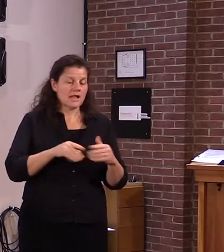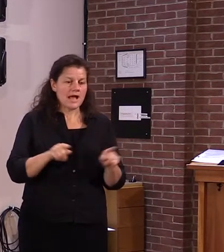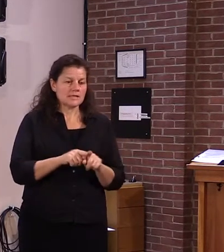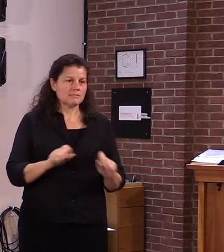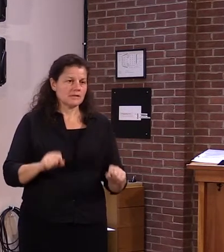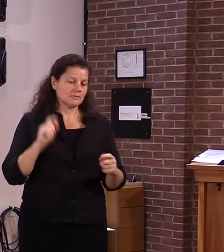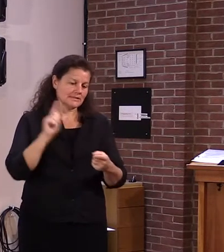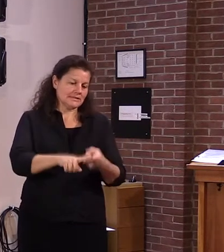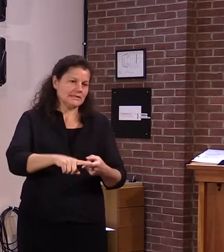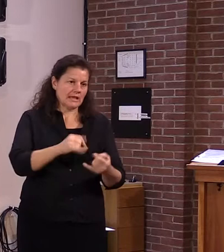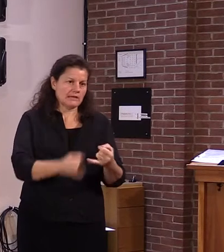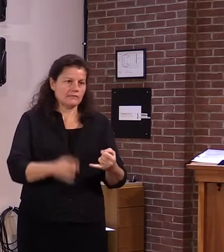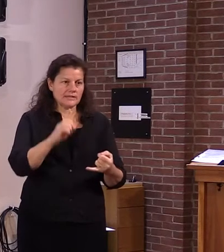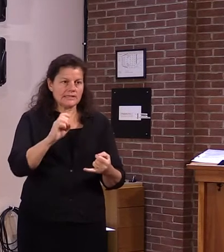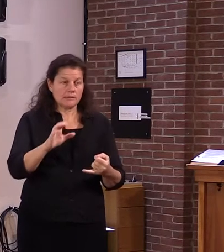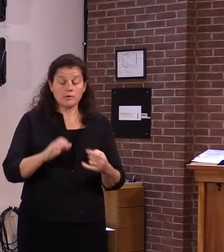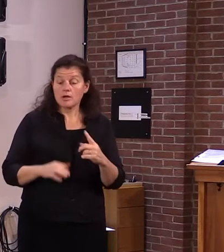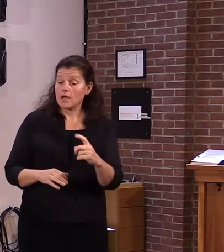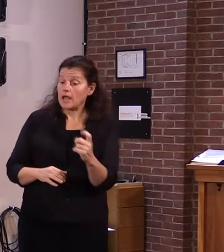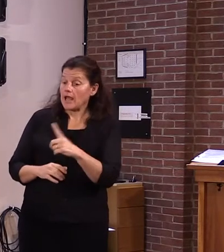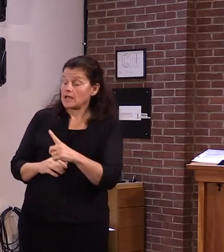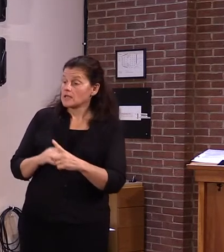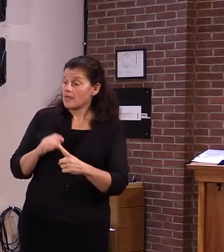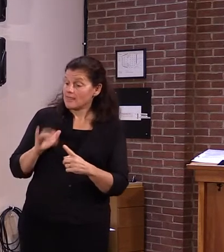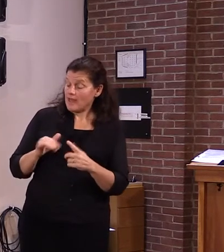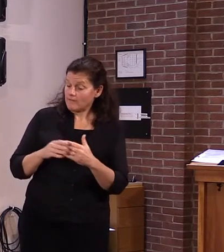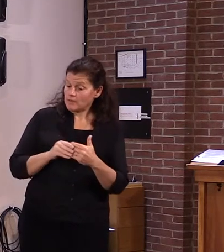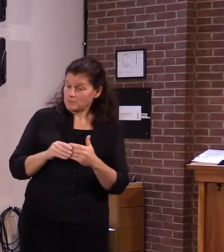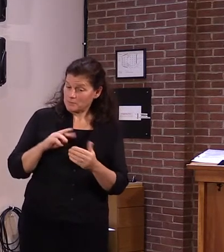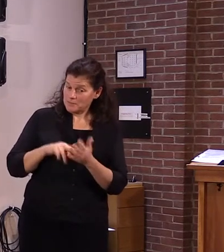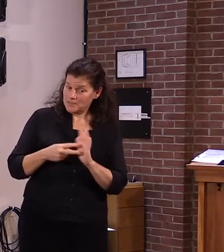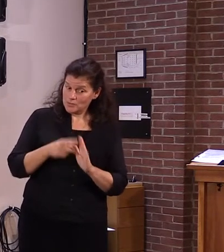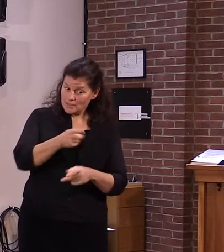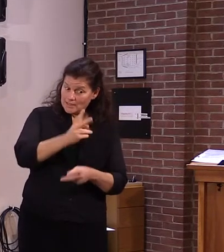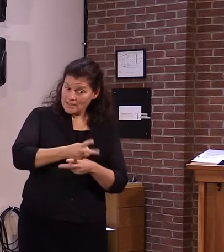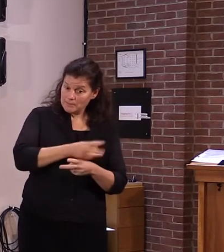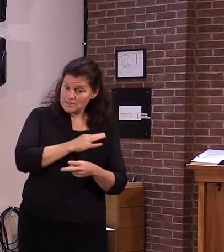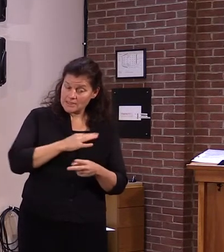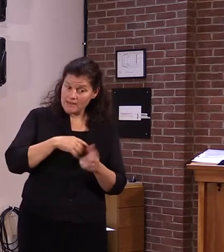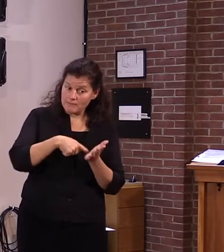Does that flexibility include somehow keeping the staff on payroll?